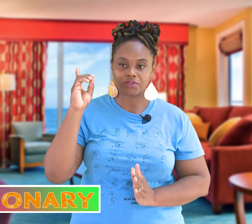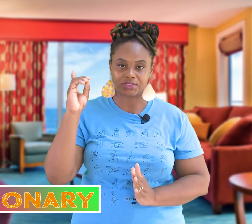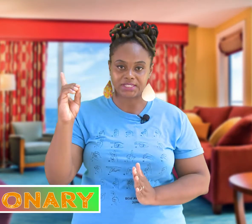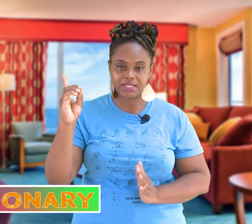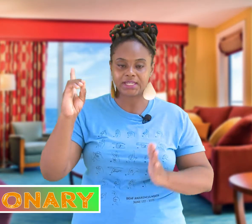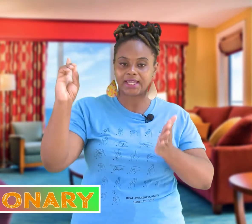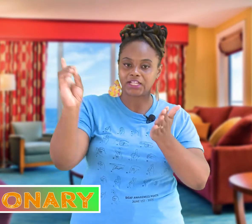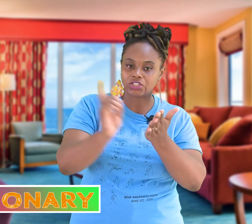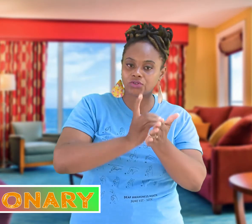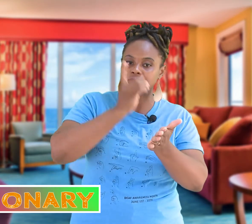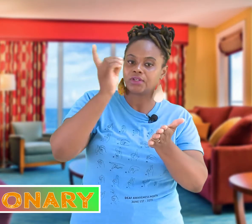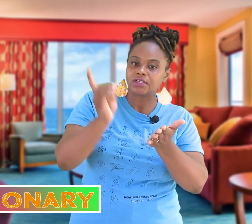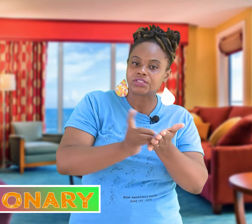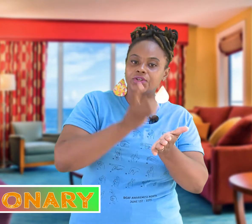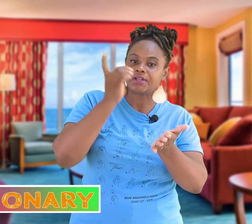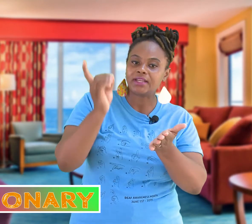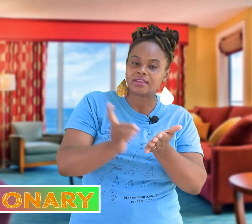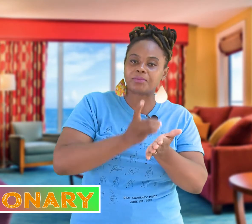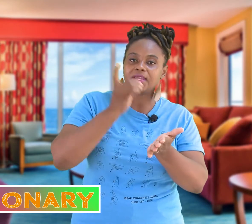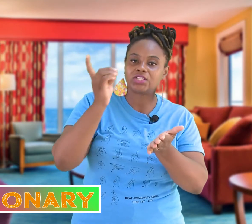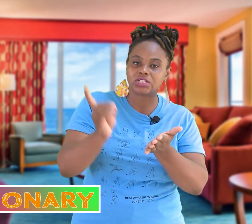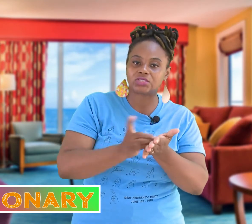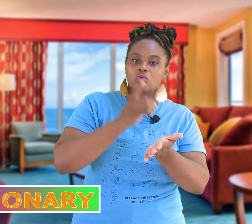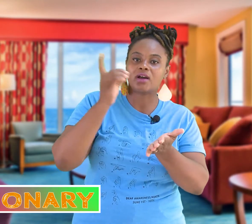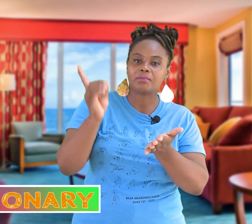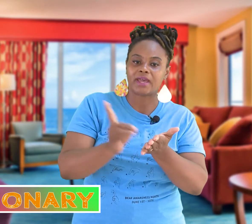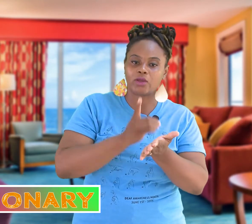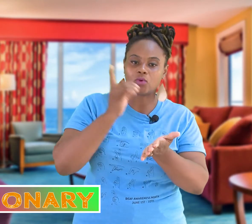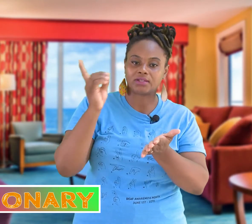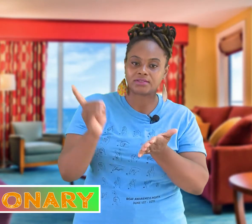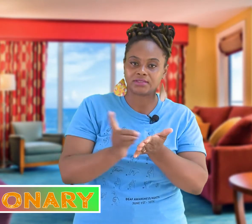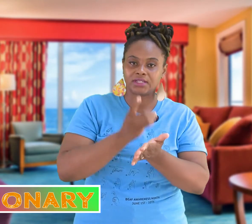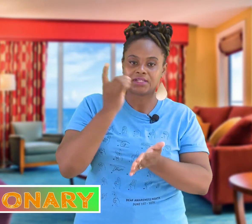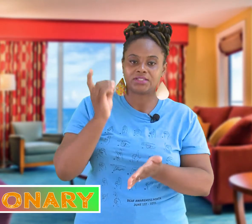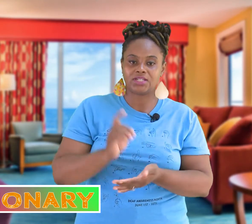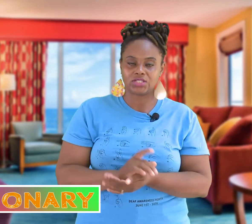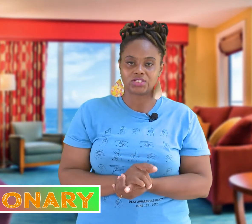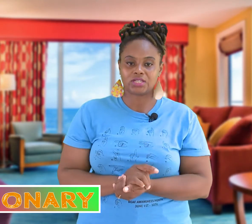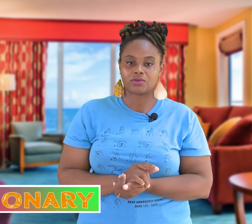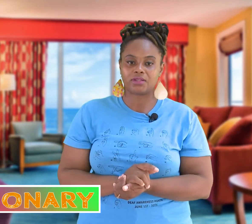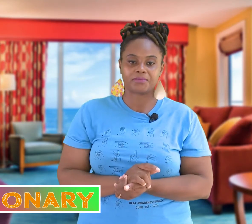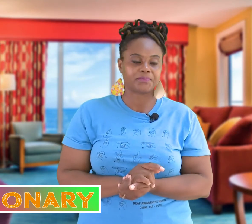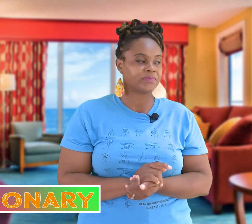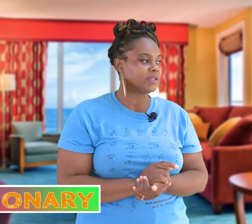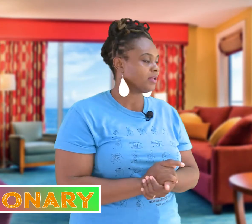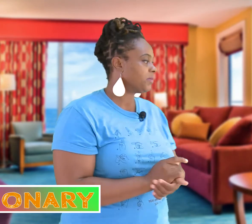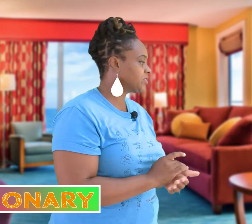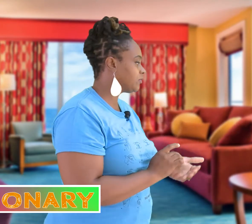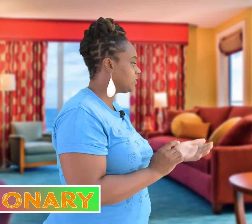your D and you're turning the pages one by one. Dictionary. Let me turn this